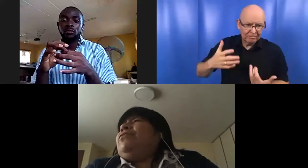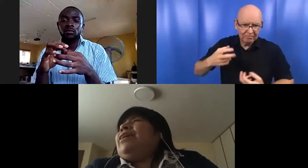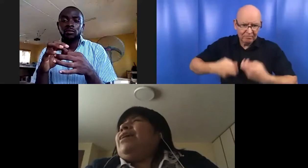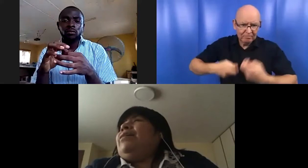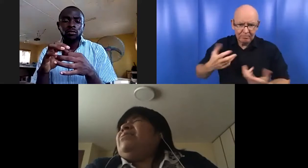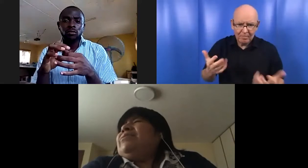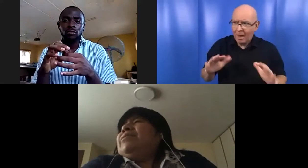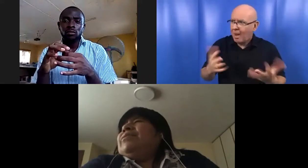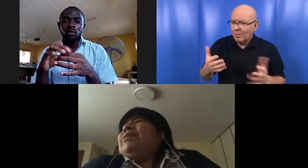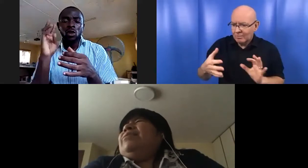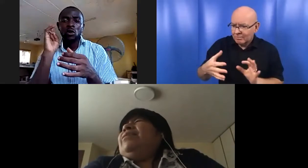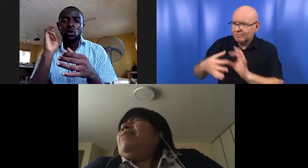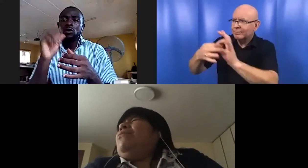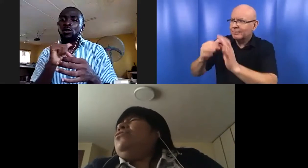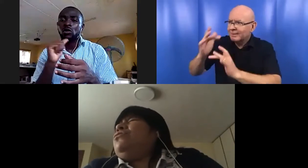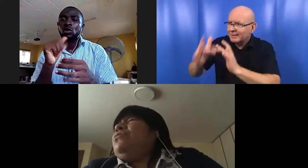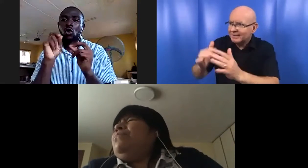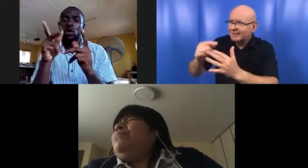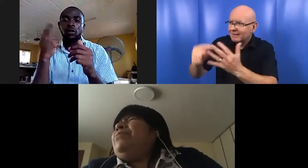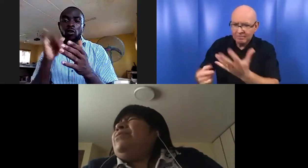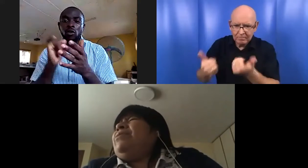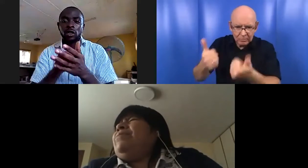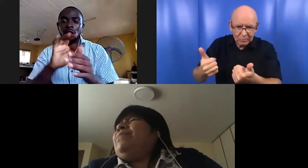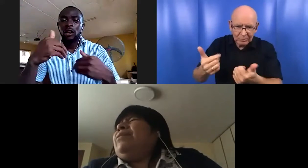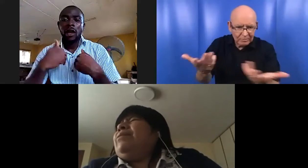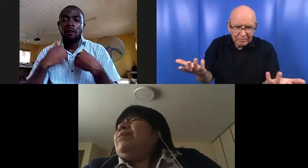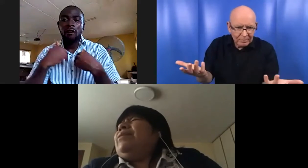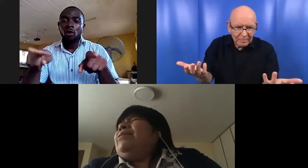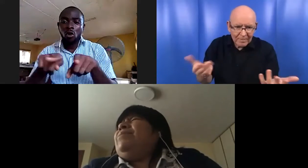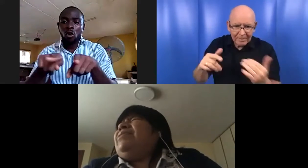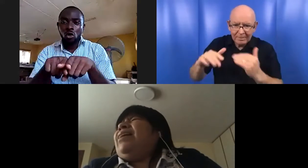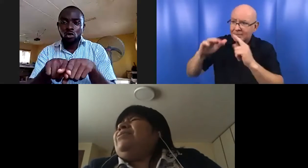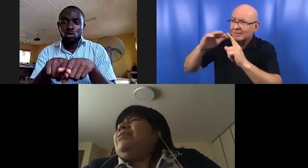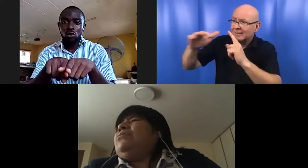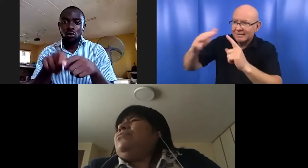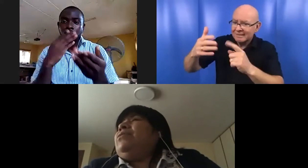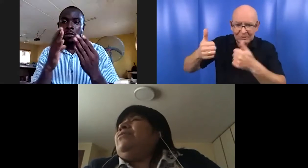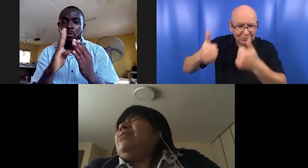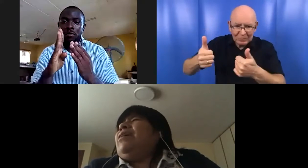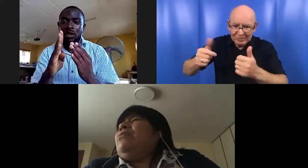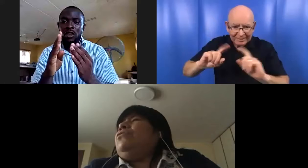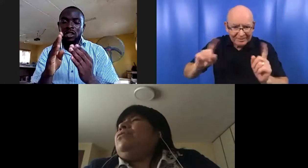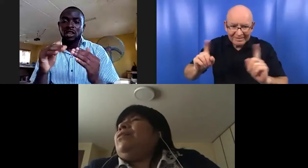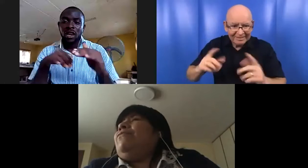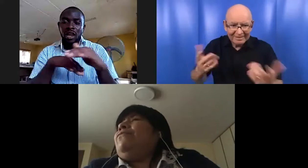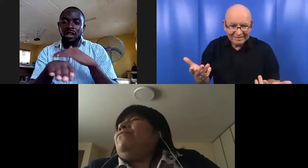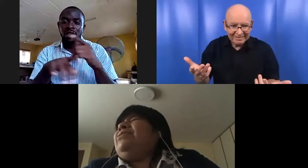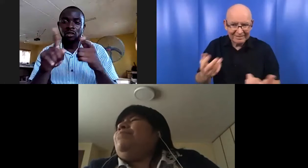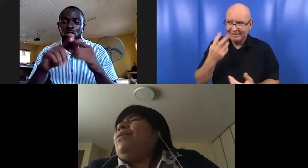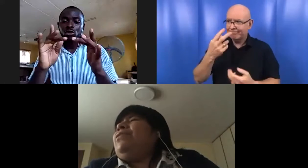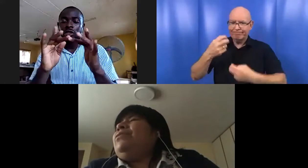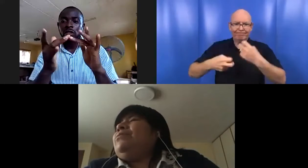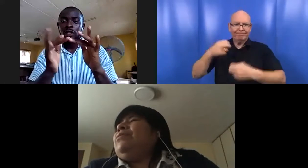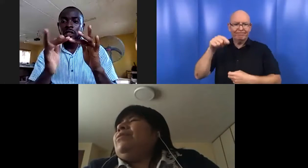sufficient for that, and they have also very limited access to internet, and also they have